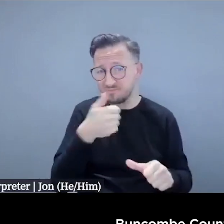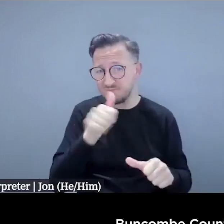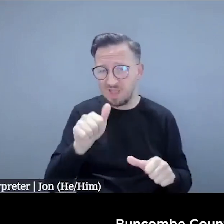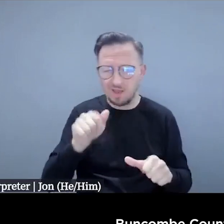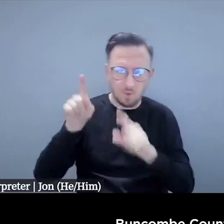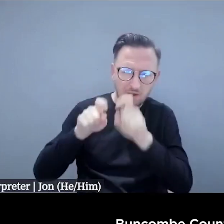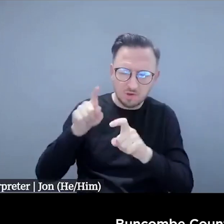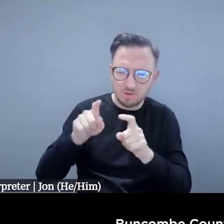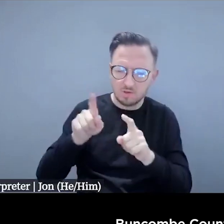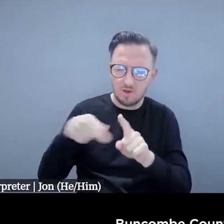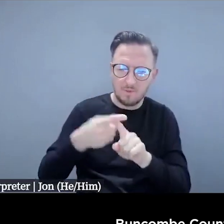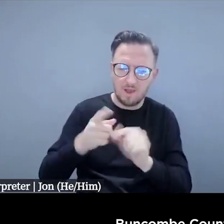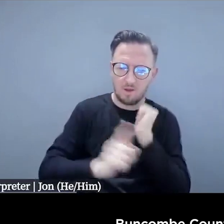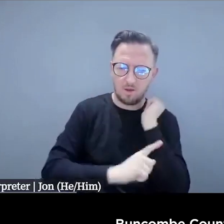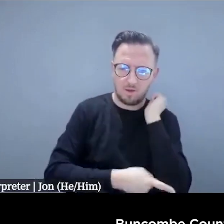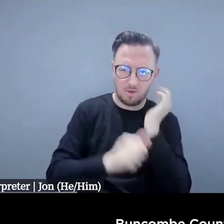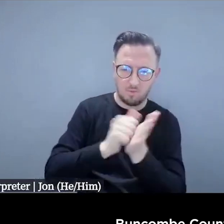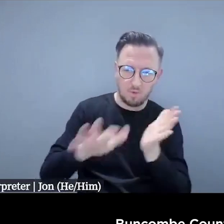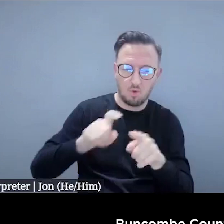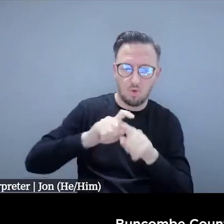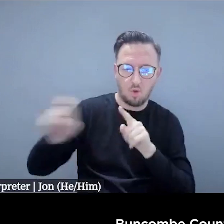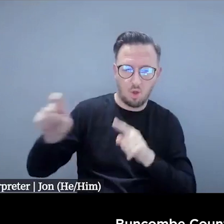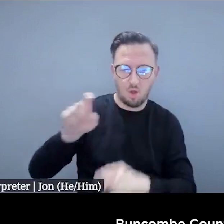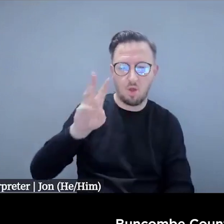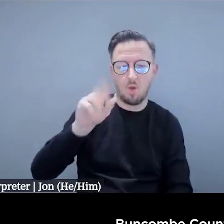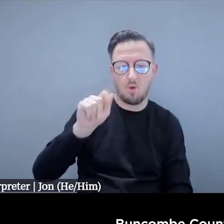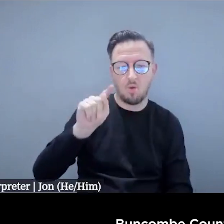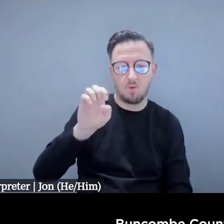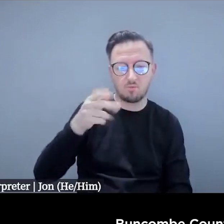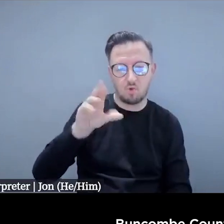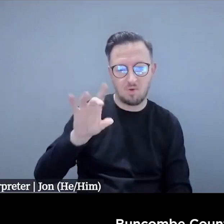removal, please call Waste Pro at